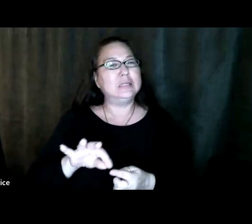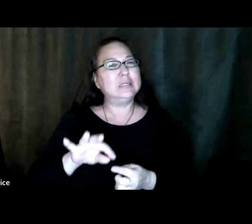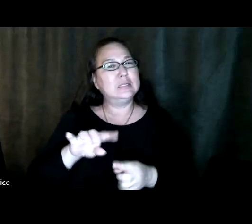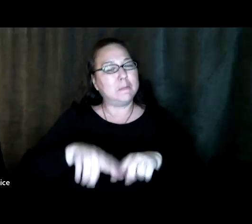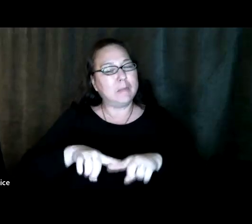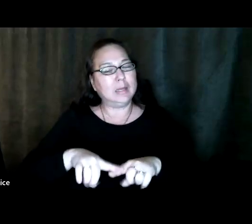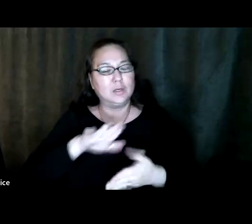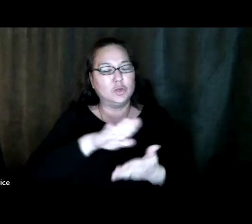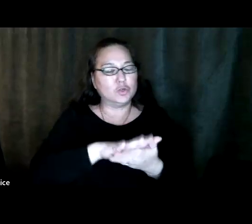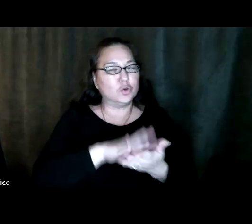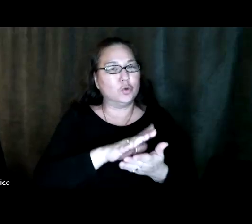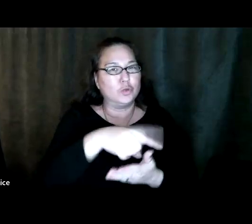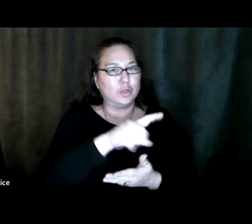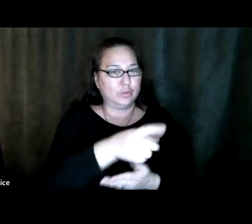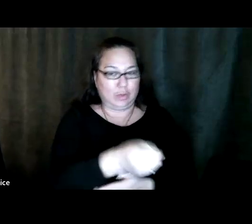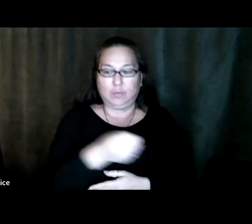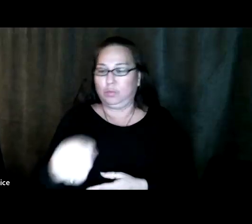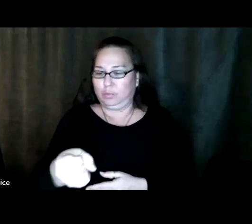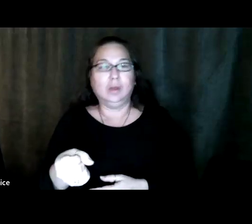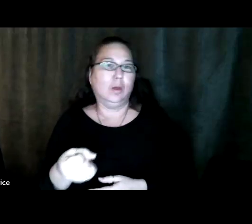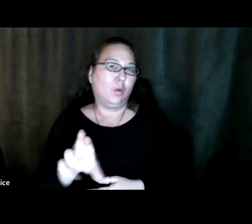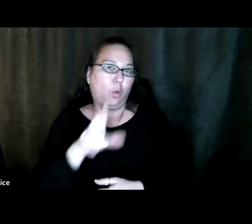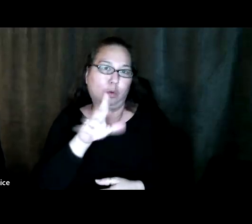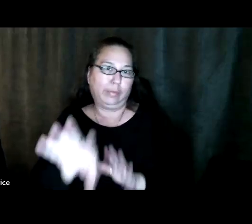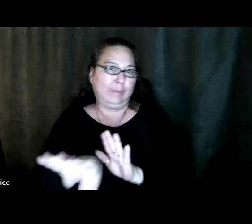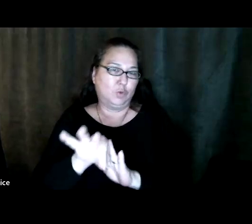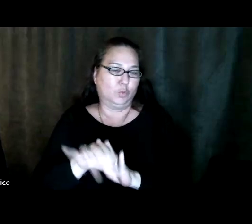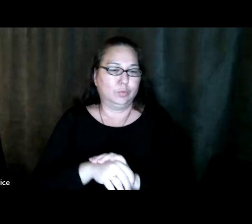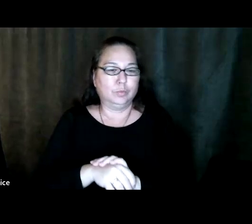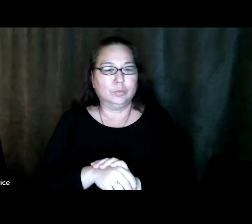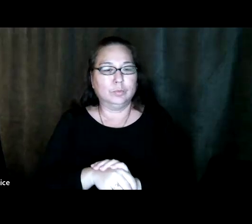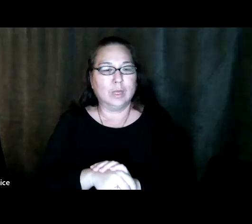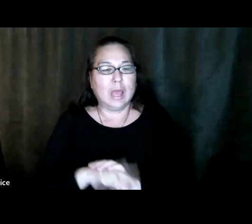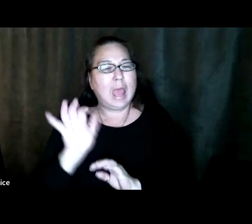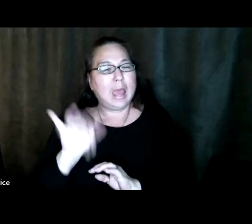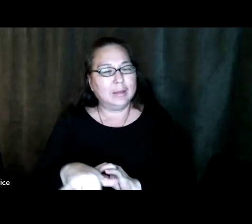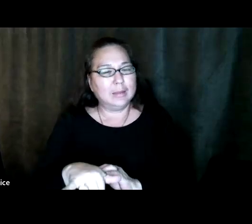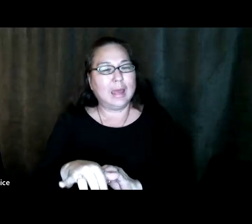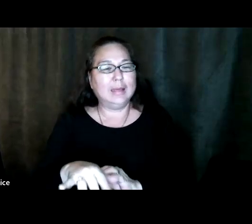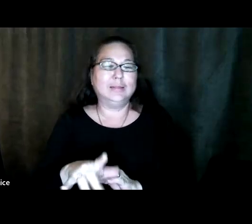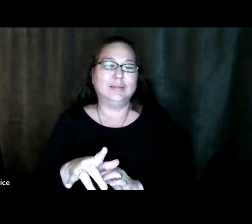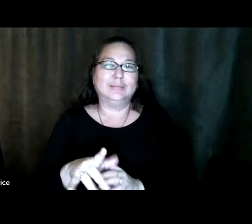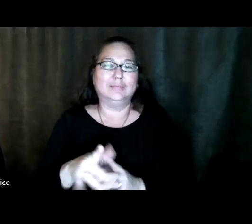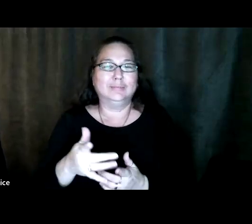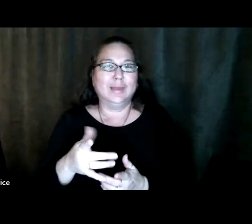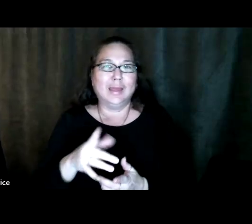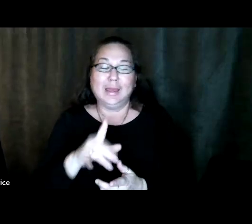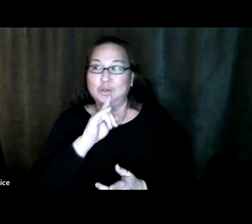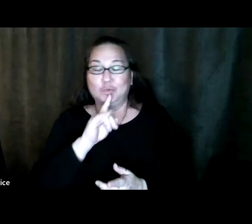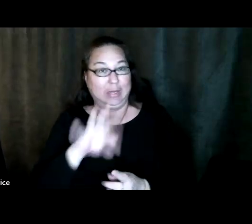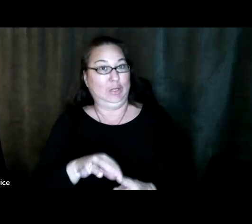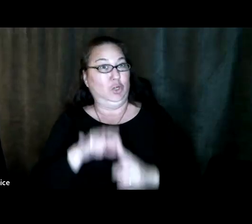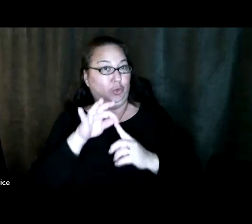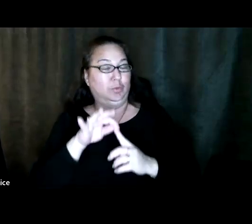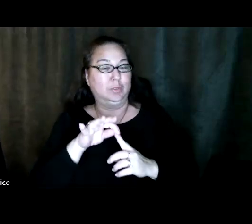chosen, and the schools that can serve them best, right? That is the balance and the uniqueness of having a large network of high schools